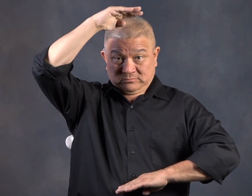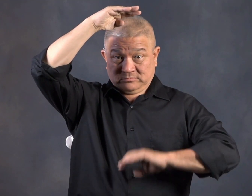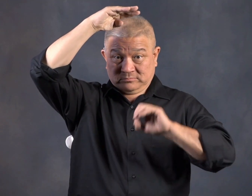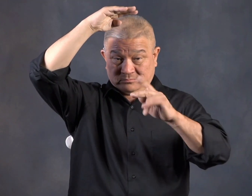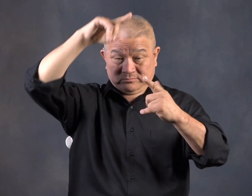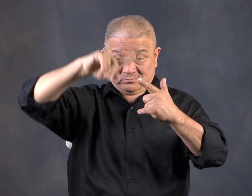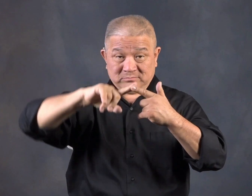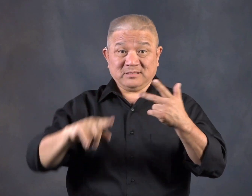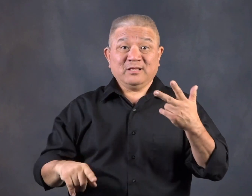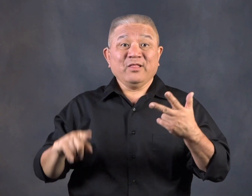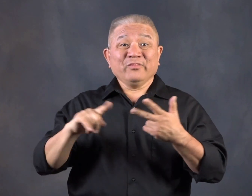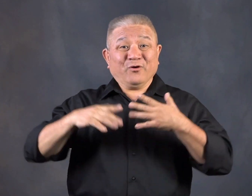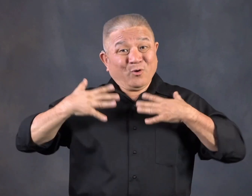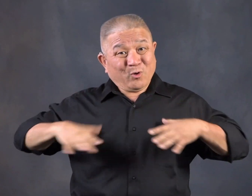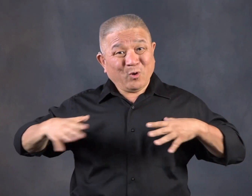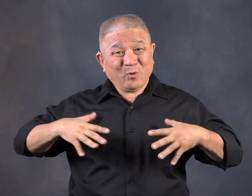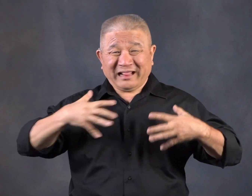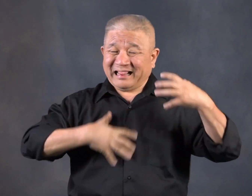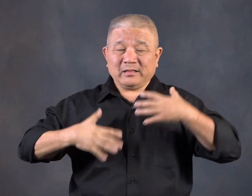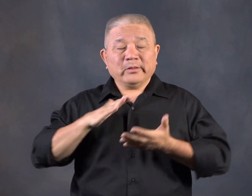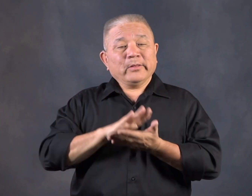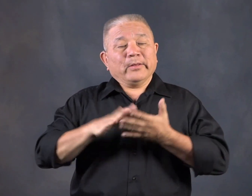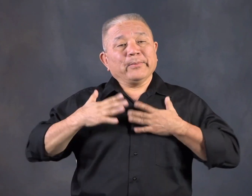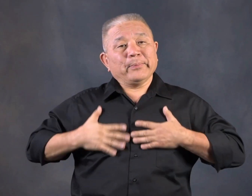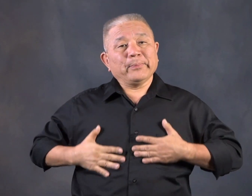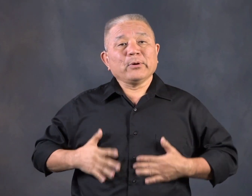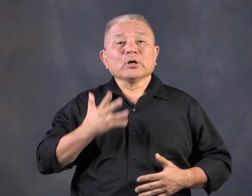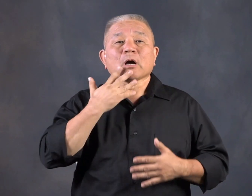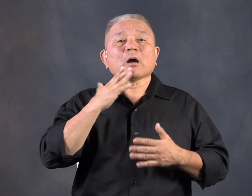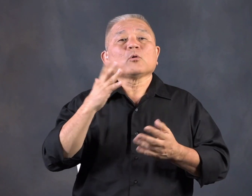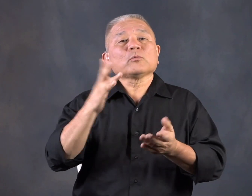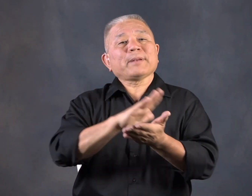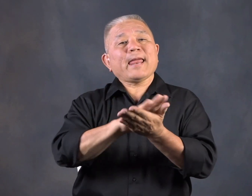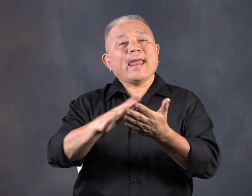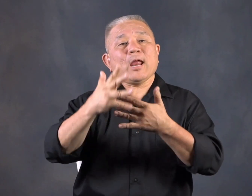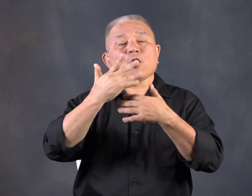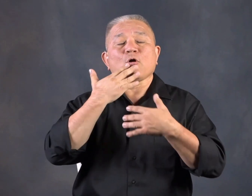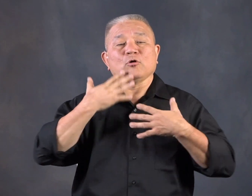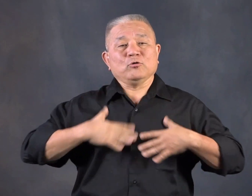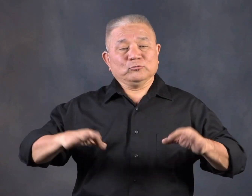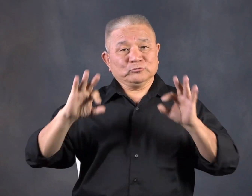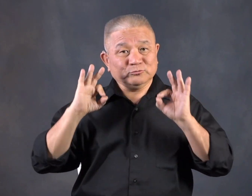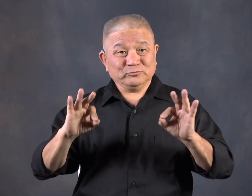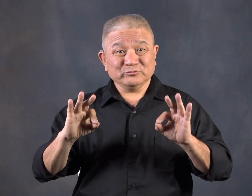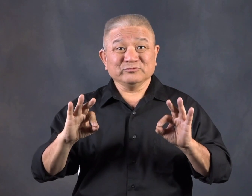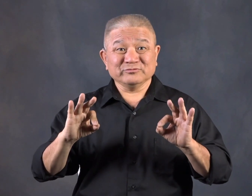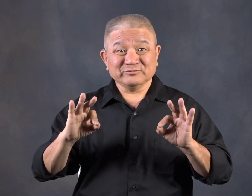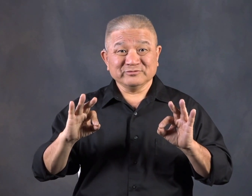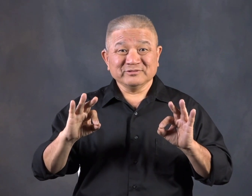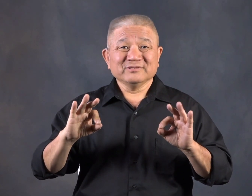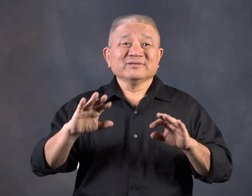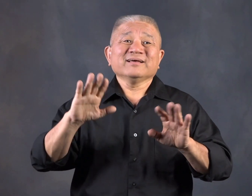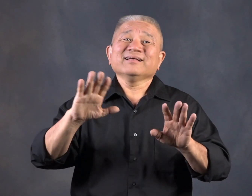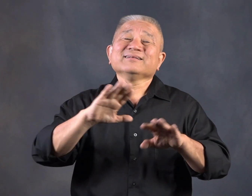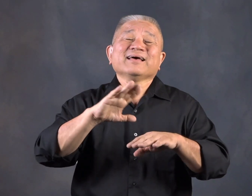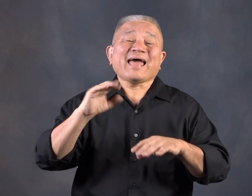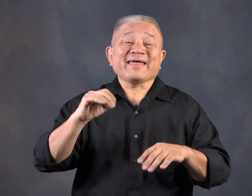torso. That way we can see you signing. We can see you moving your hands. It's better to have a plain colored